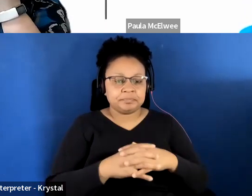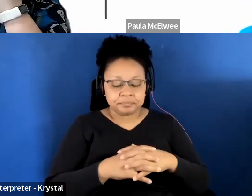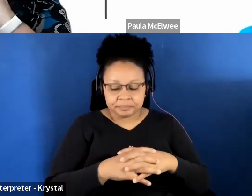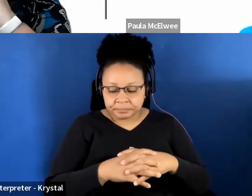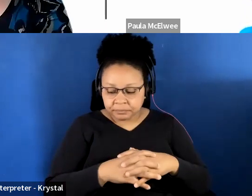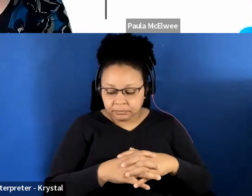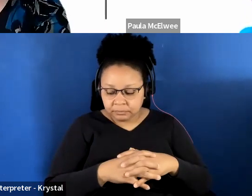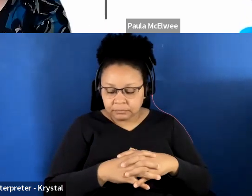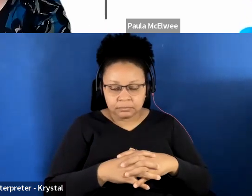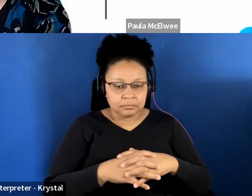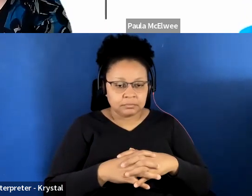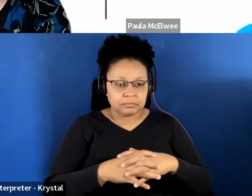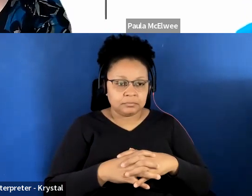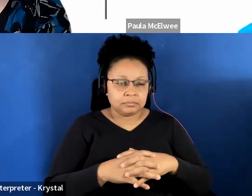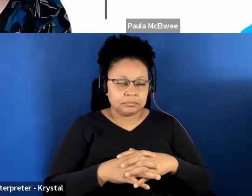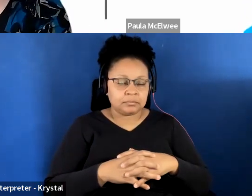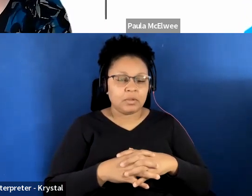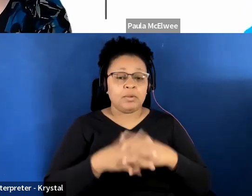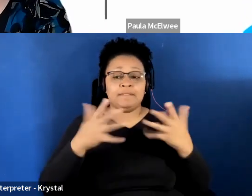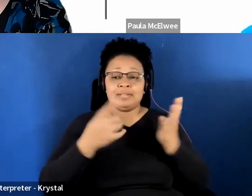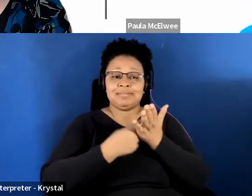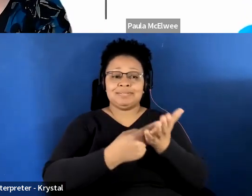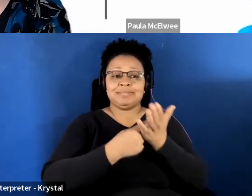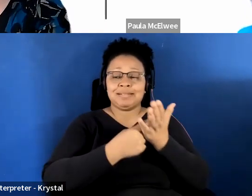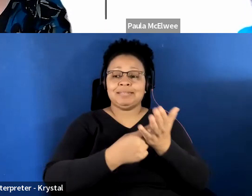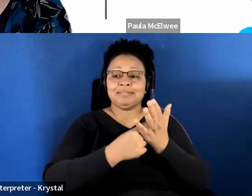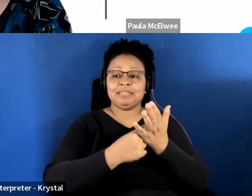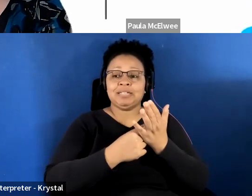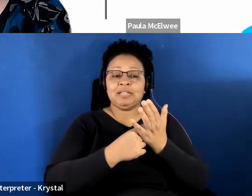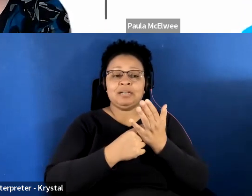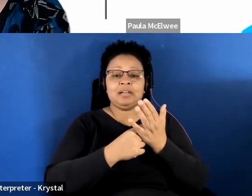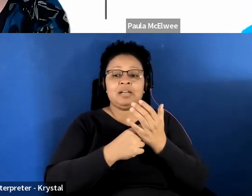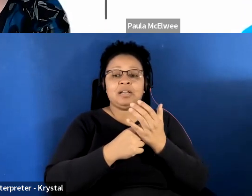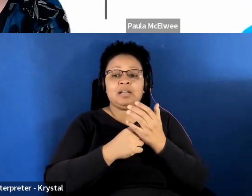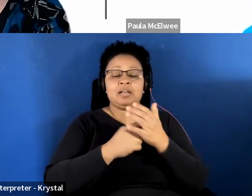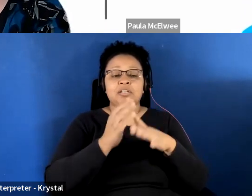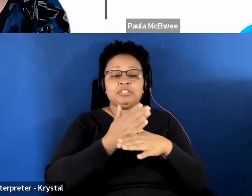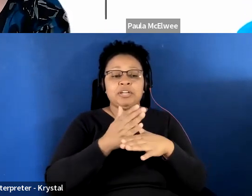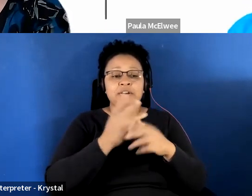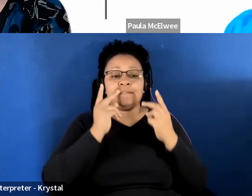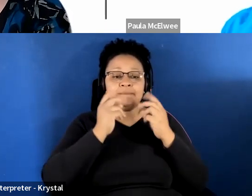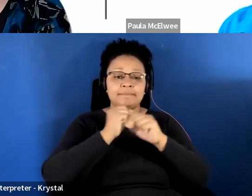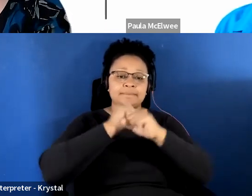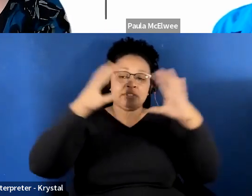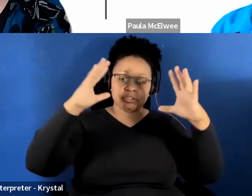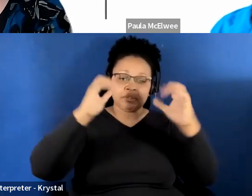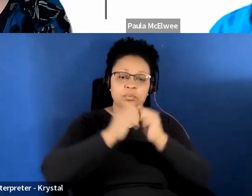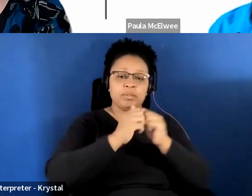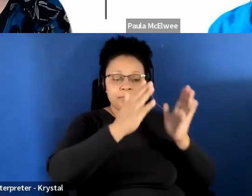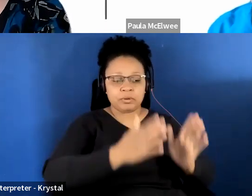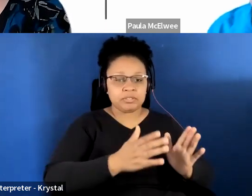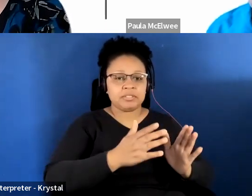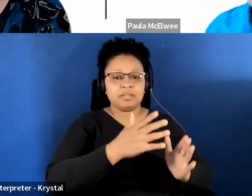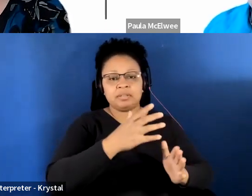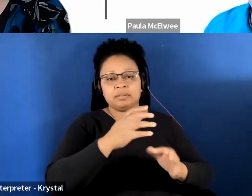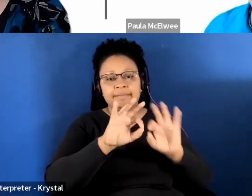So we talked about making a shared vision with the individual or the family and the worker on what the goals